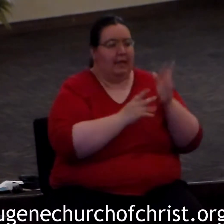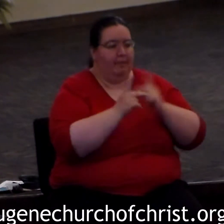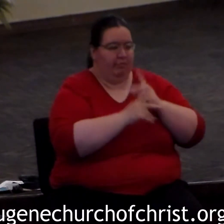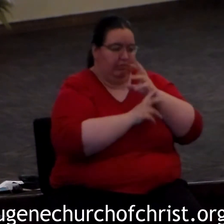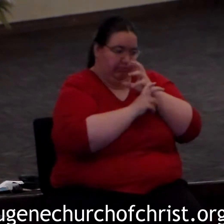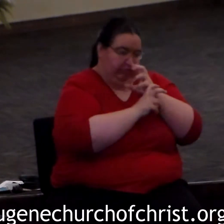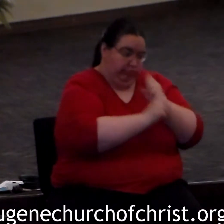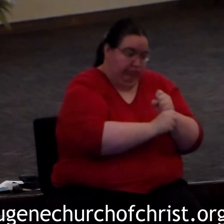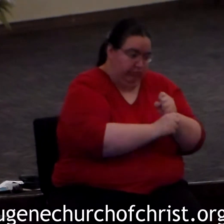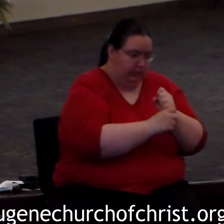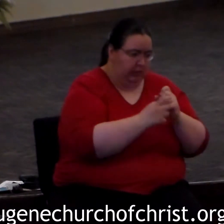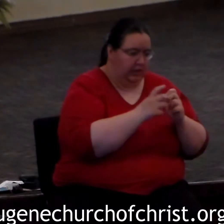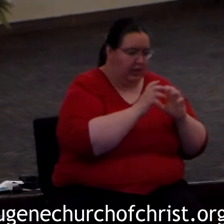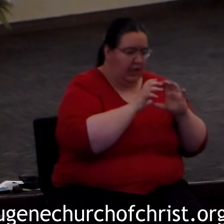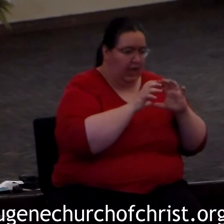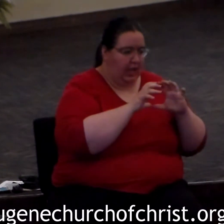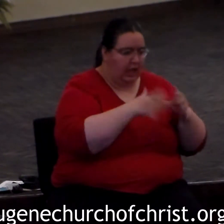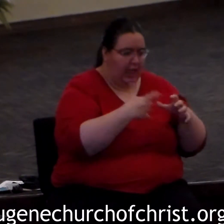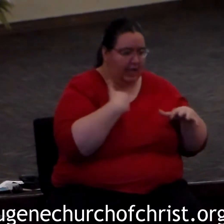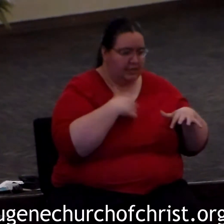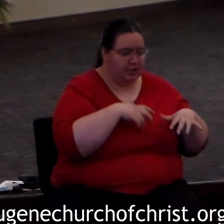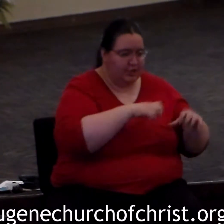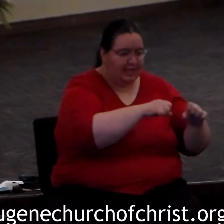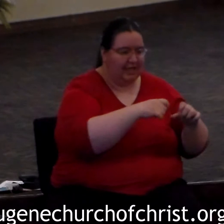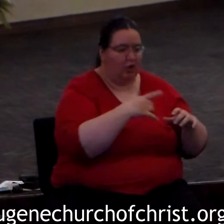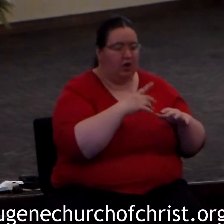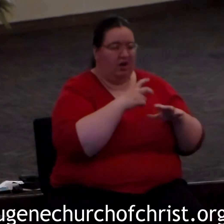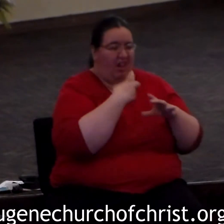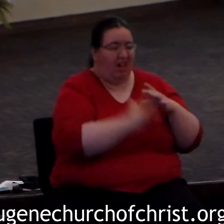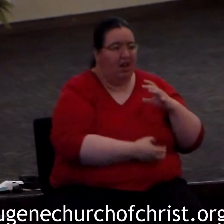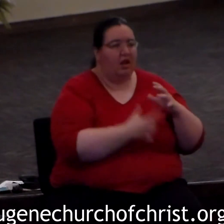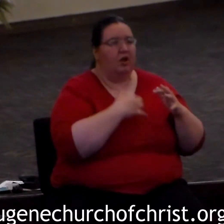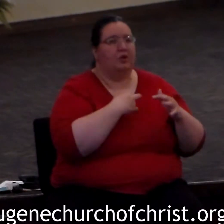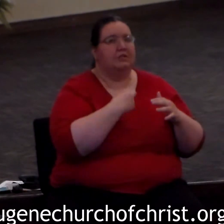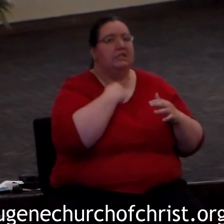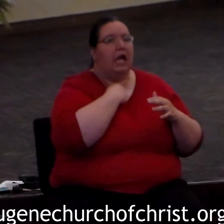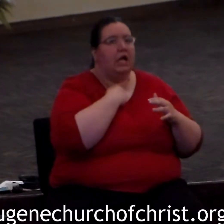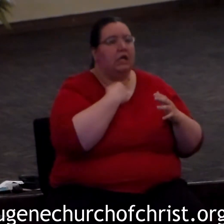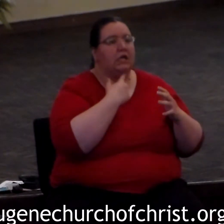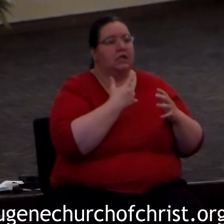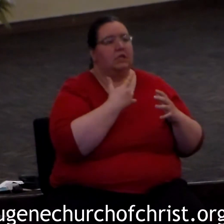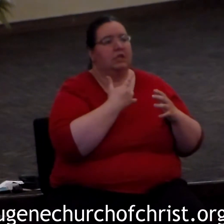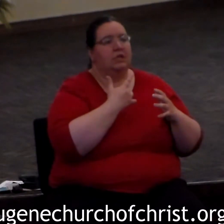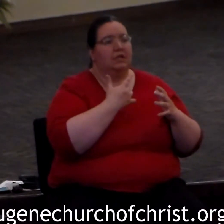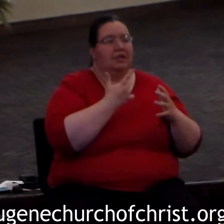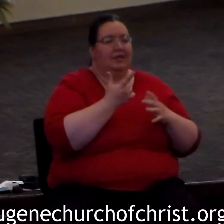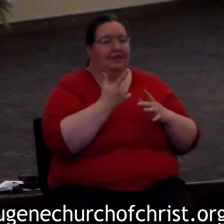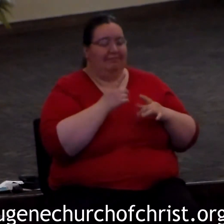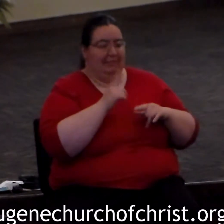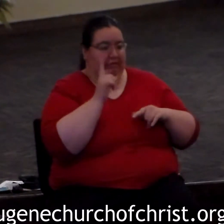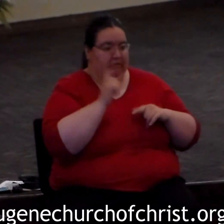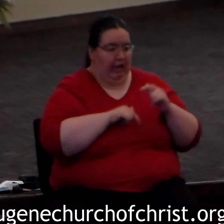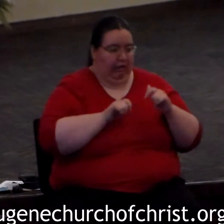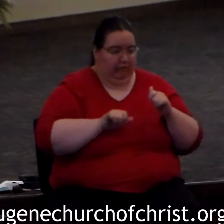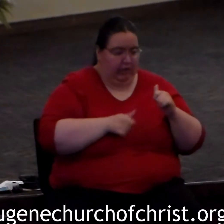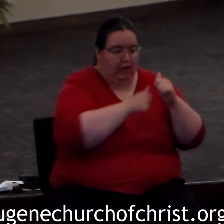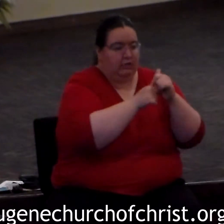college, and they feel like they're in a hole they can't dig out of, and they knock on that teacher or professor's door, and they walk in and they sit